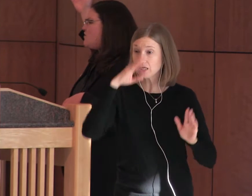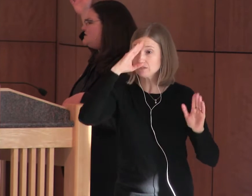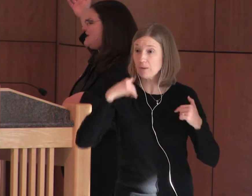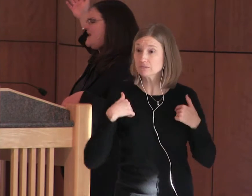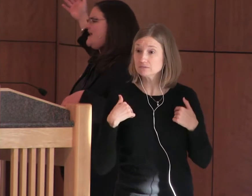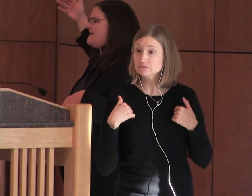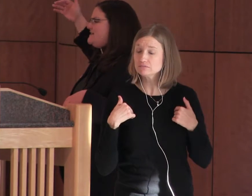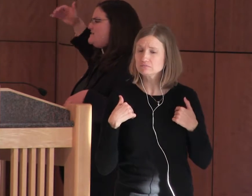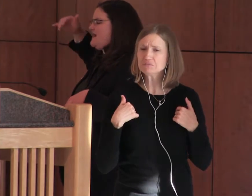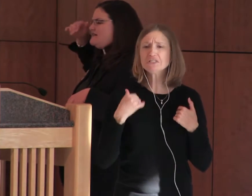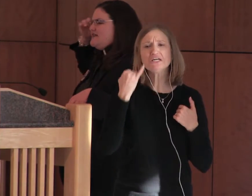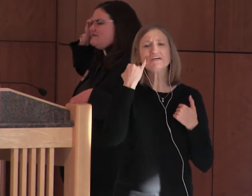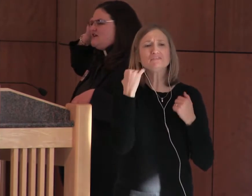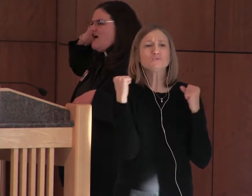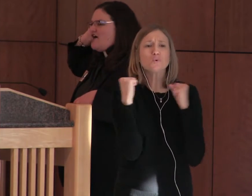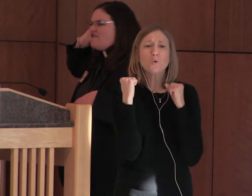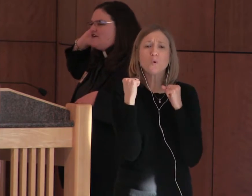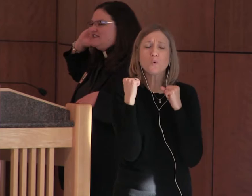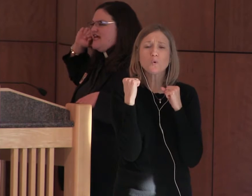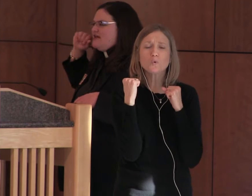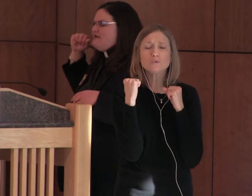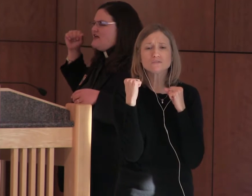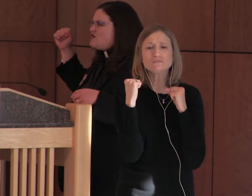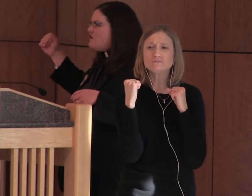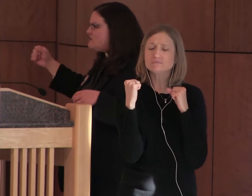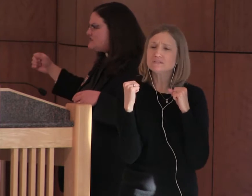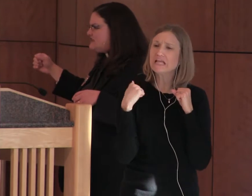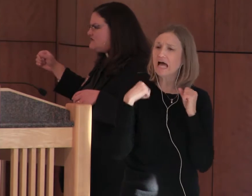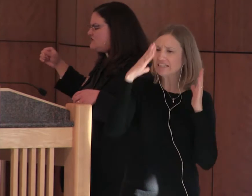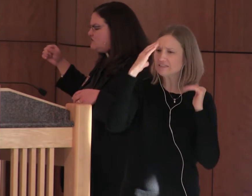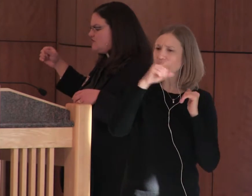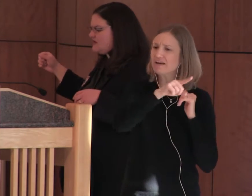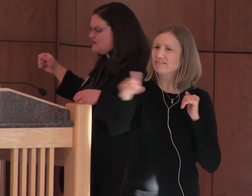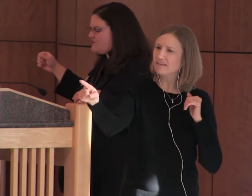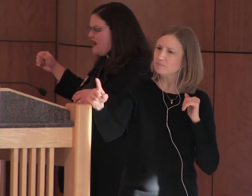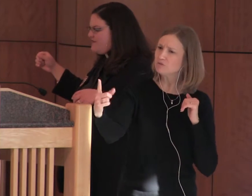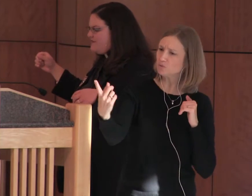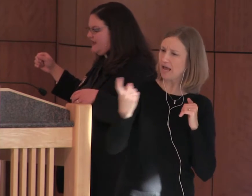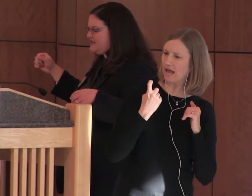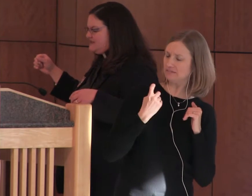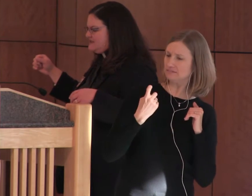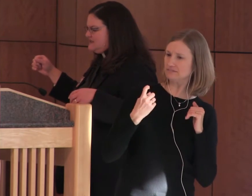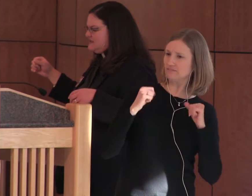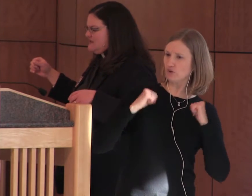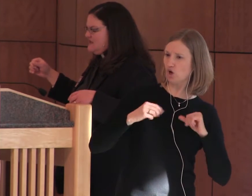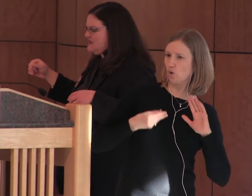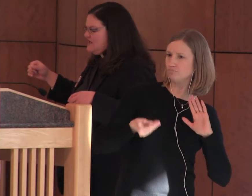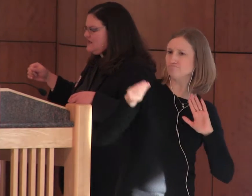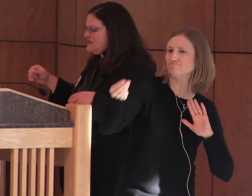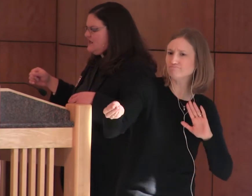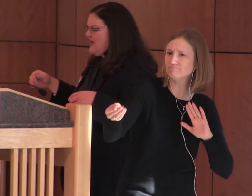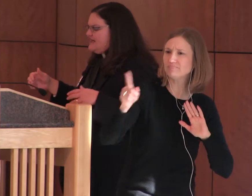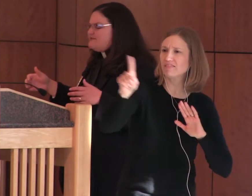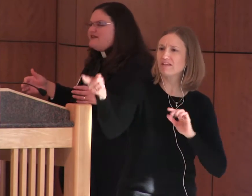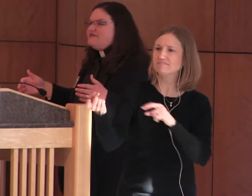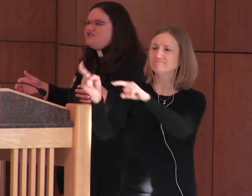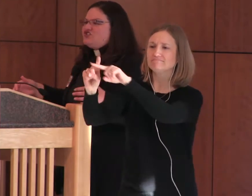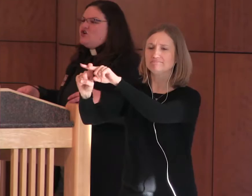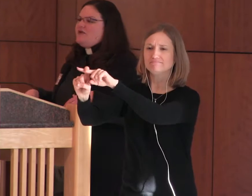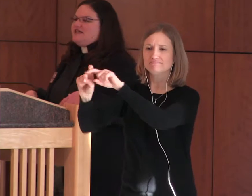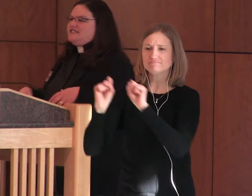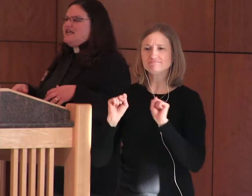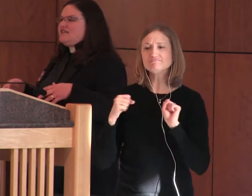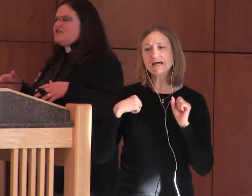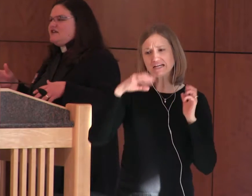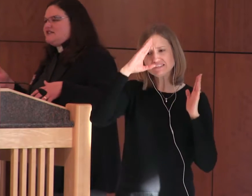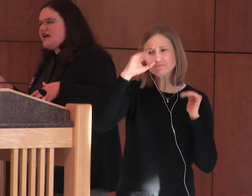it's a cold day, I expect them to offer to take my coat and store it in the proper place. I expect them to